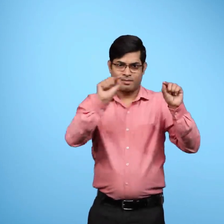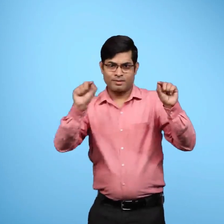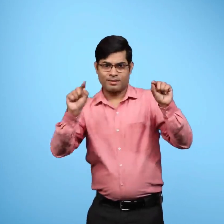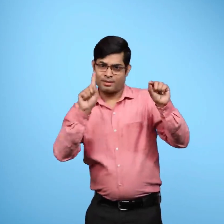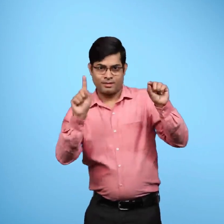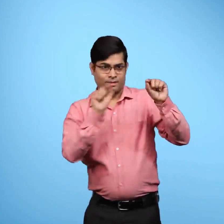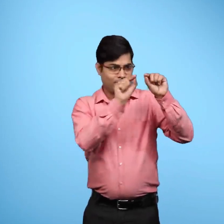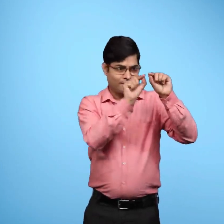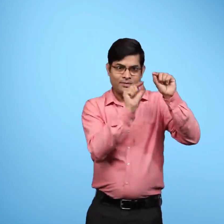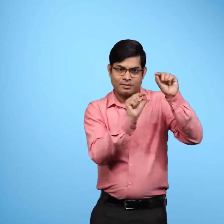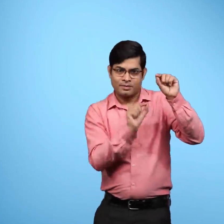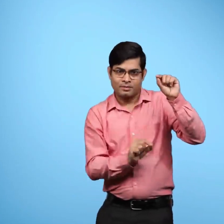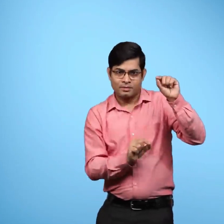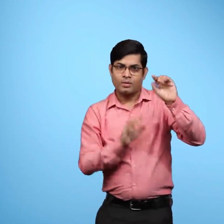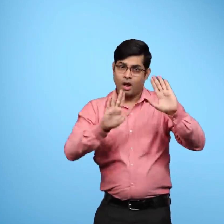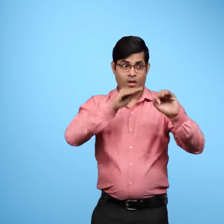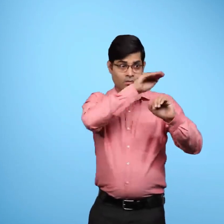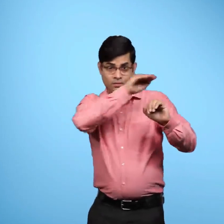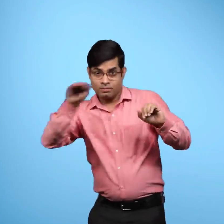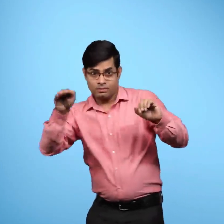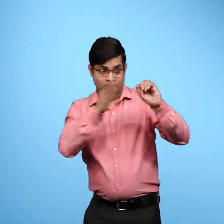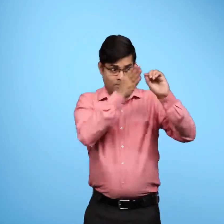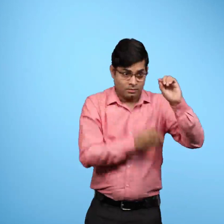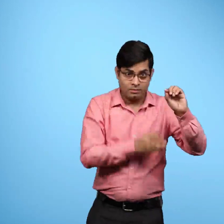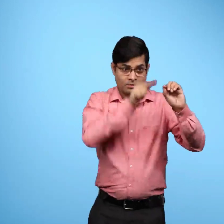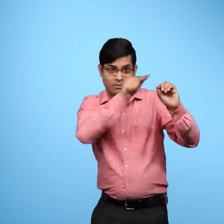Ekta's lines are not straight.